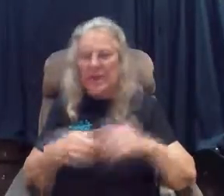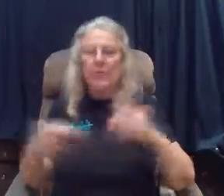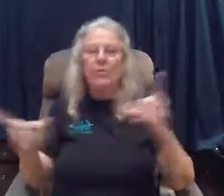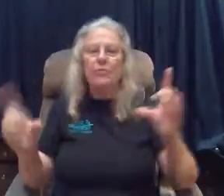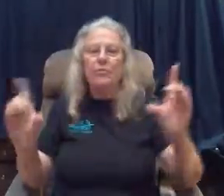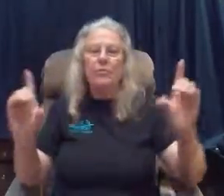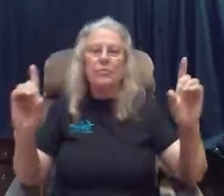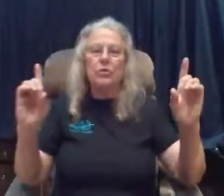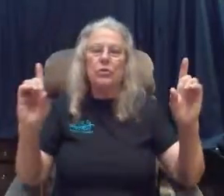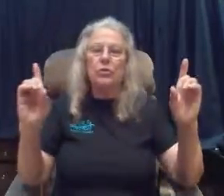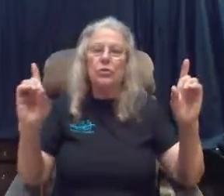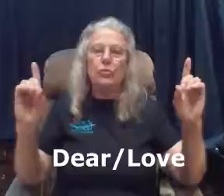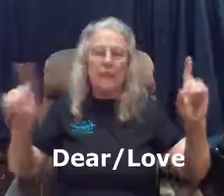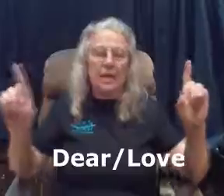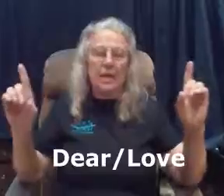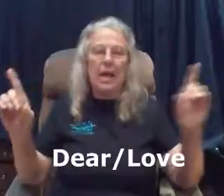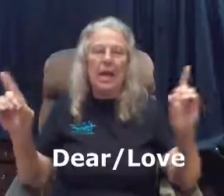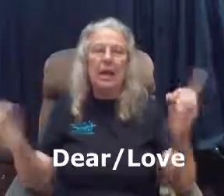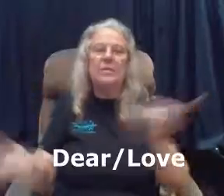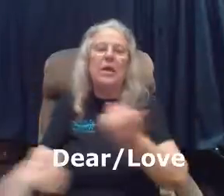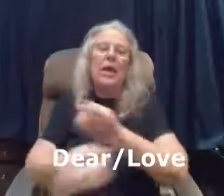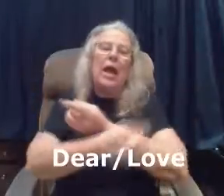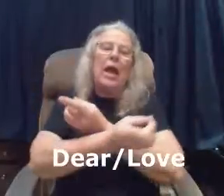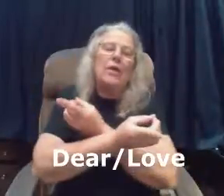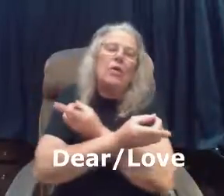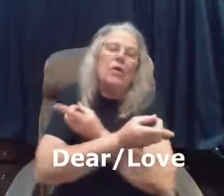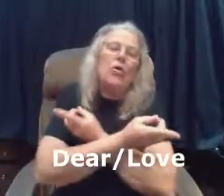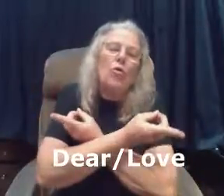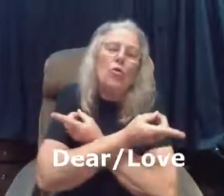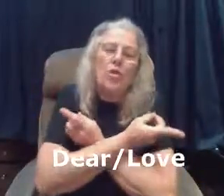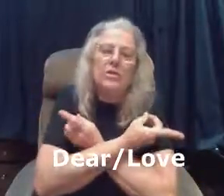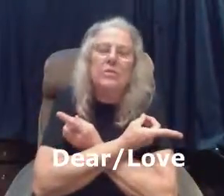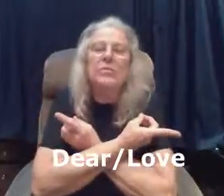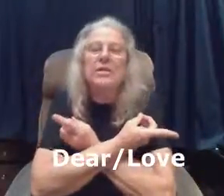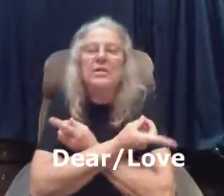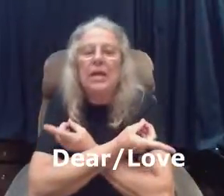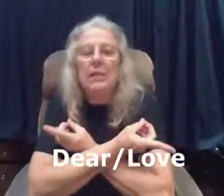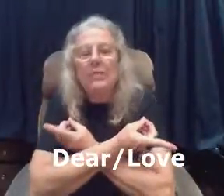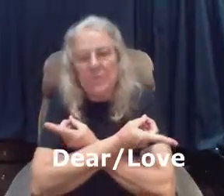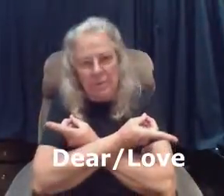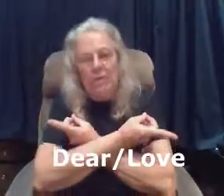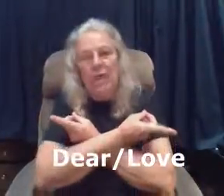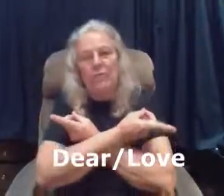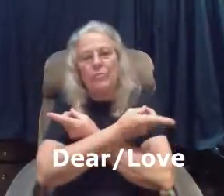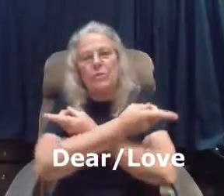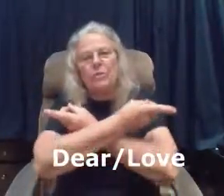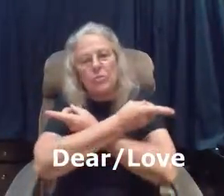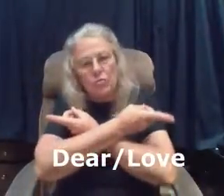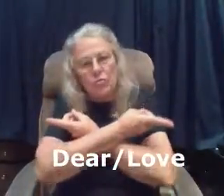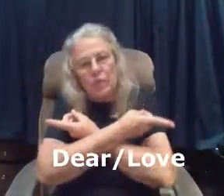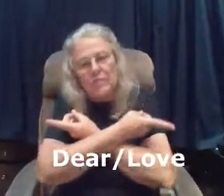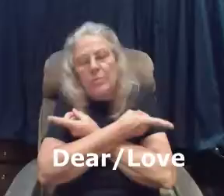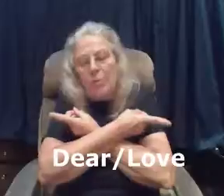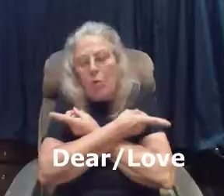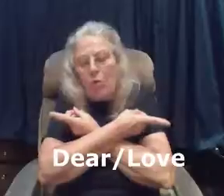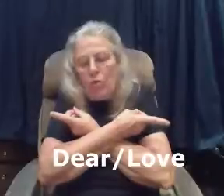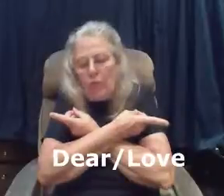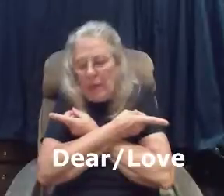Dear, two D hands, and cross them, the same as love, but just cross them and hold them in.